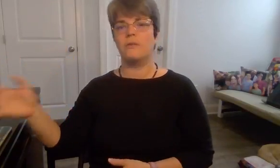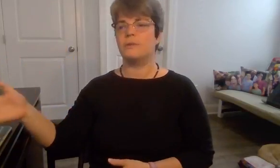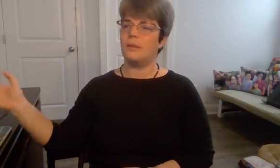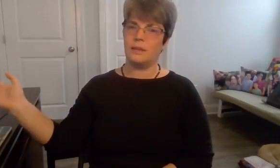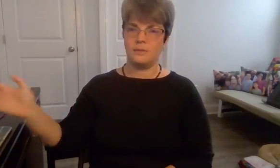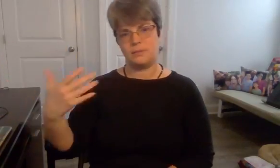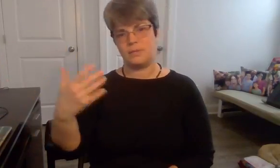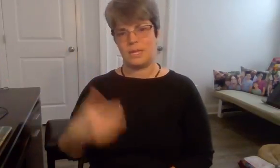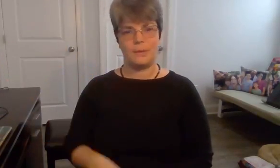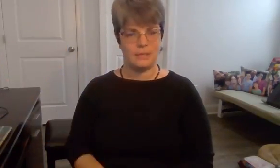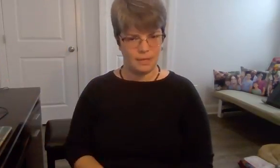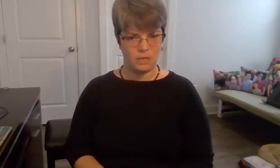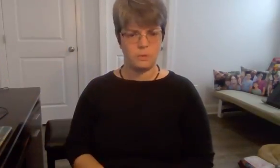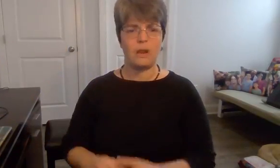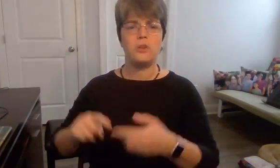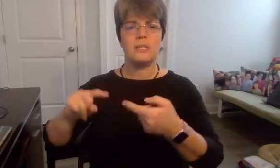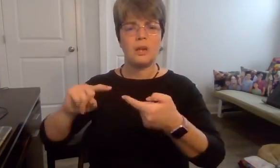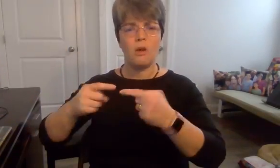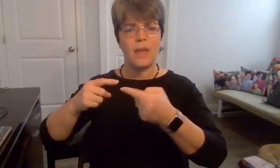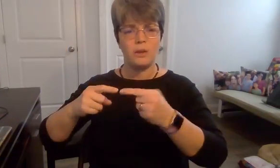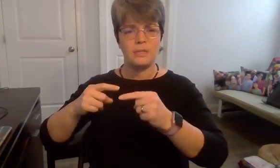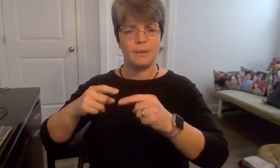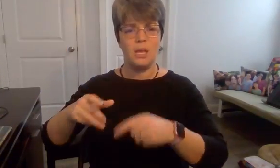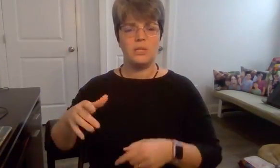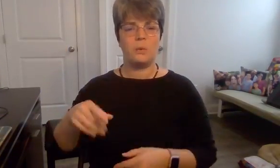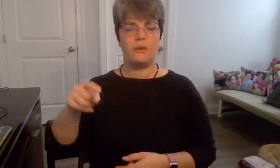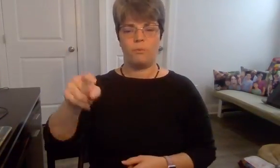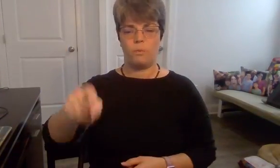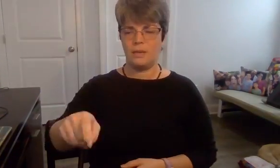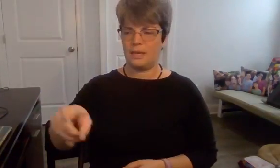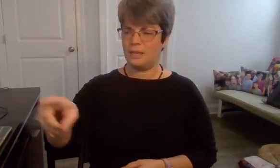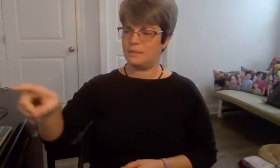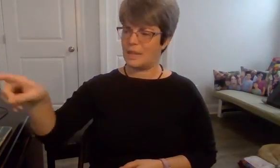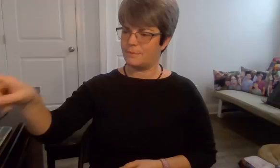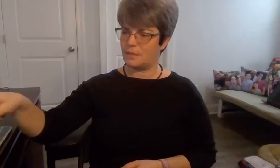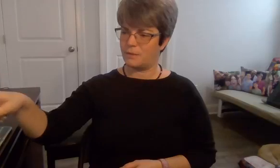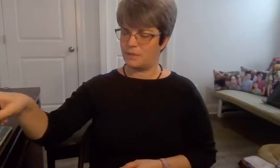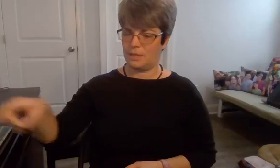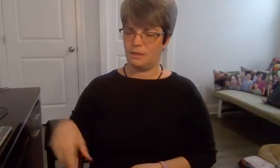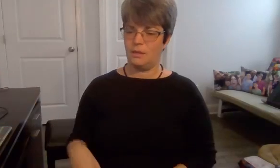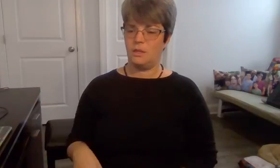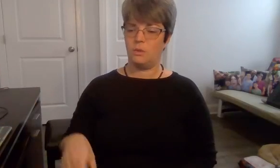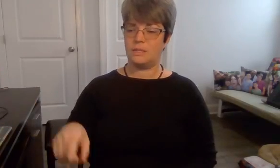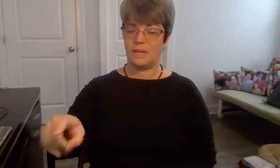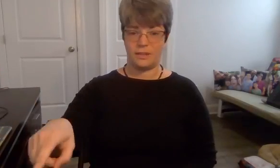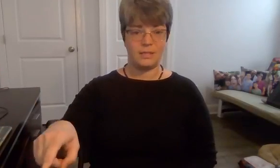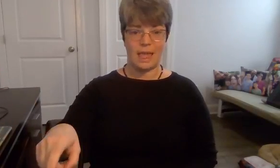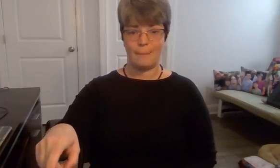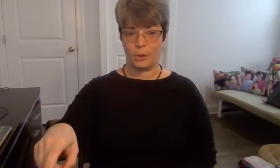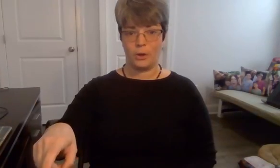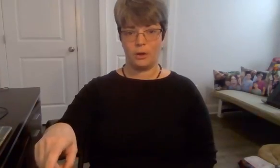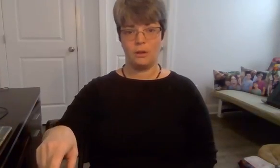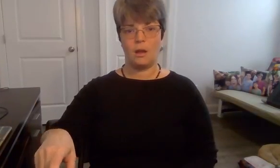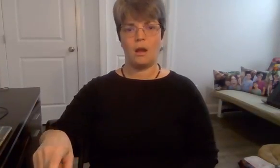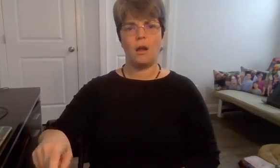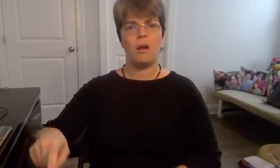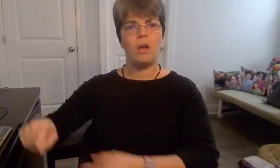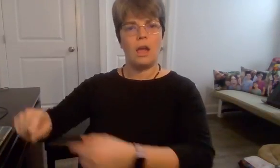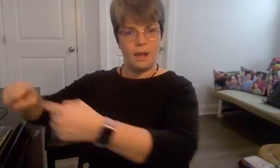somebody else is slapping somebody else or whatever, you can say, oh, that hurts them. So if one kid slapped another kid, you could say to the slapper